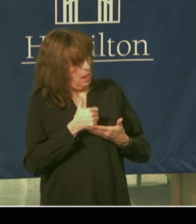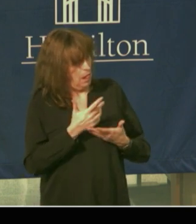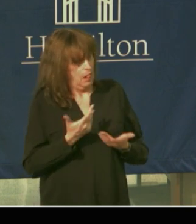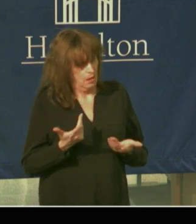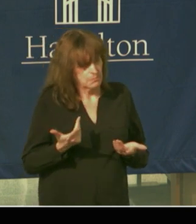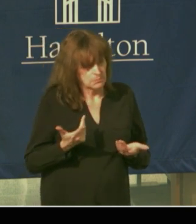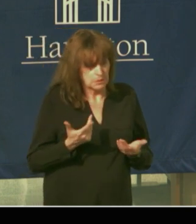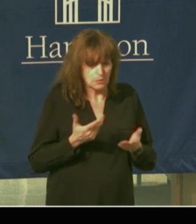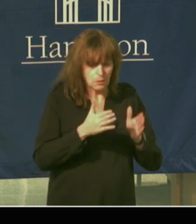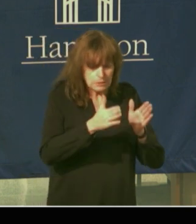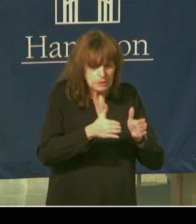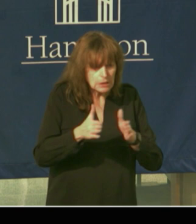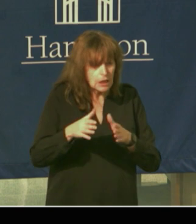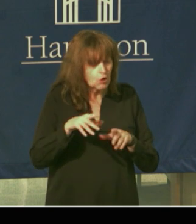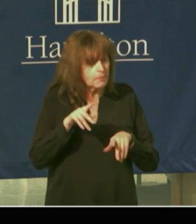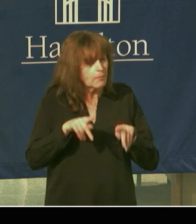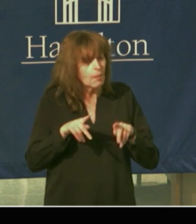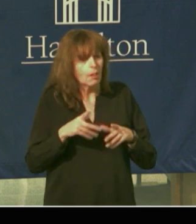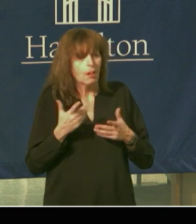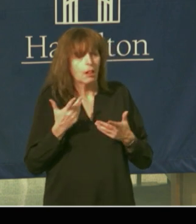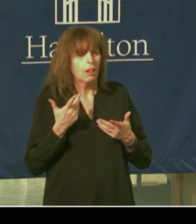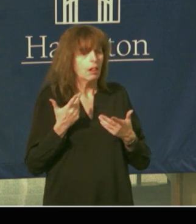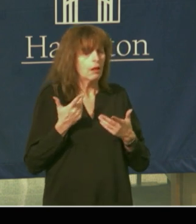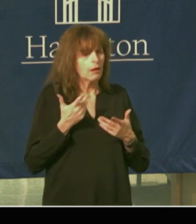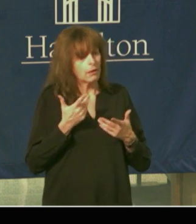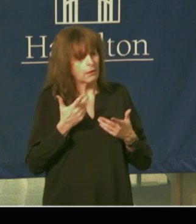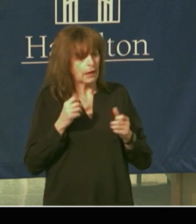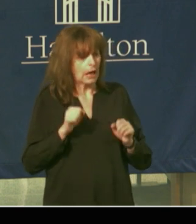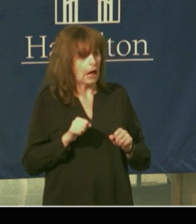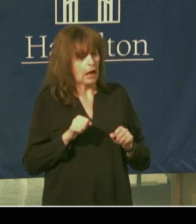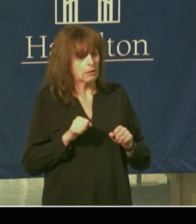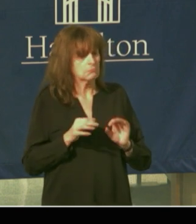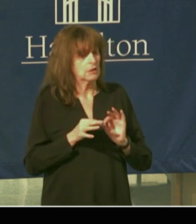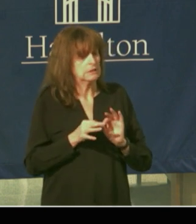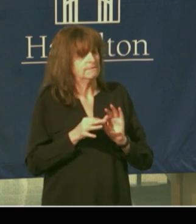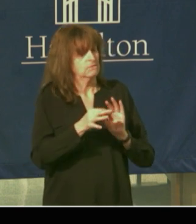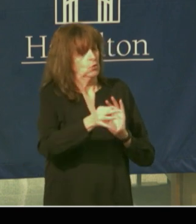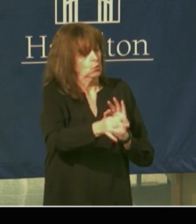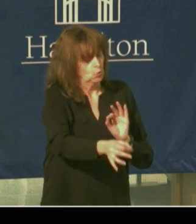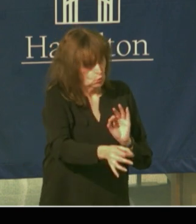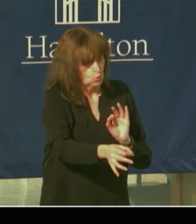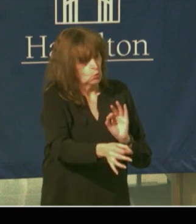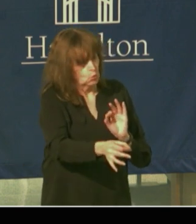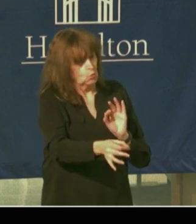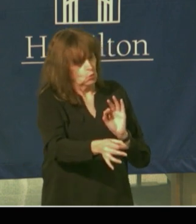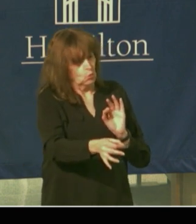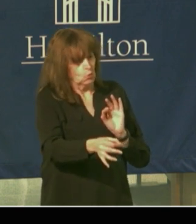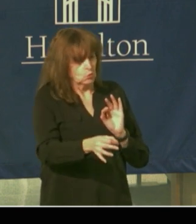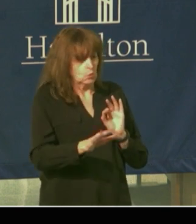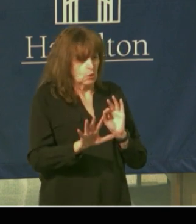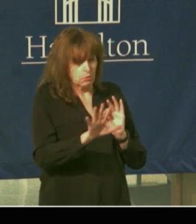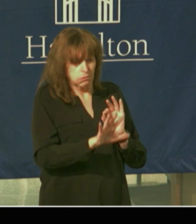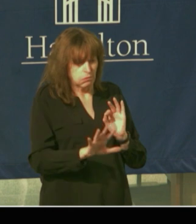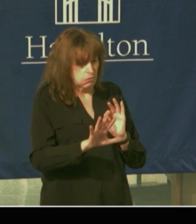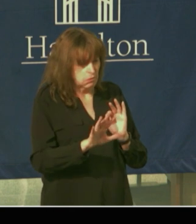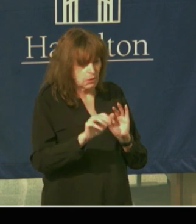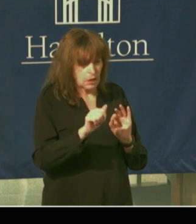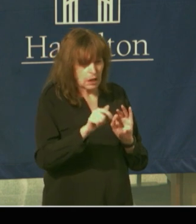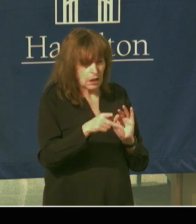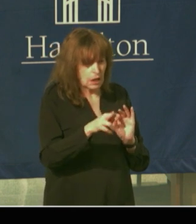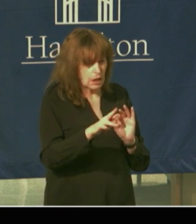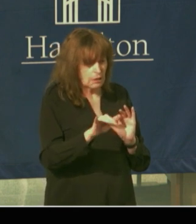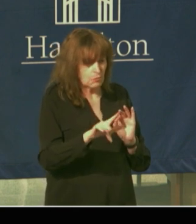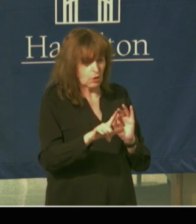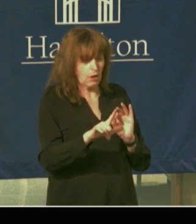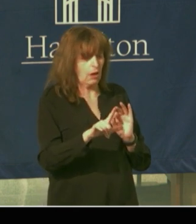August the 31st. A lot of federal, you know, positive initiatives. And small credit to small and